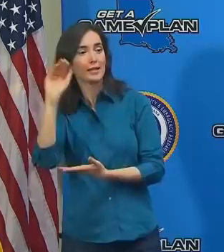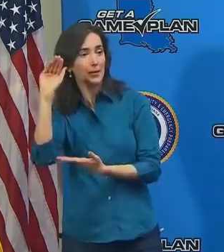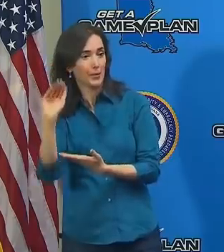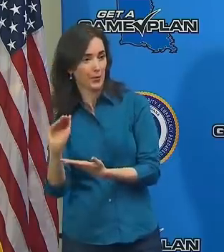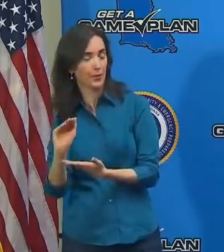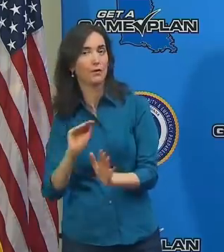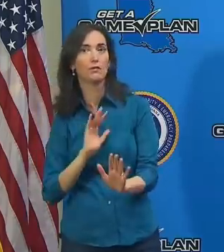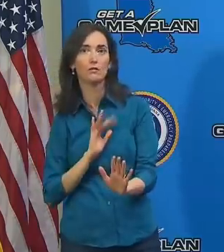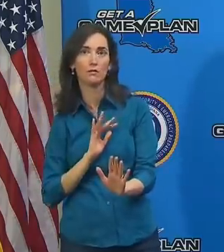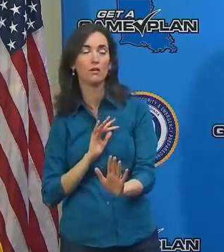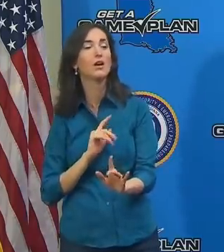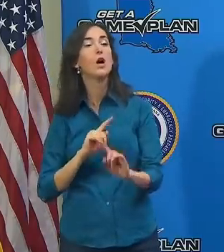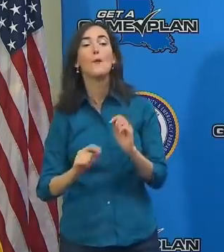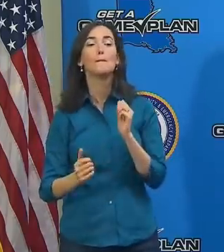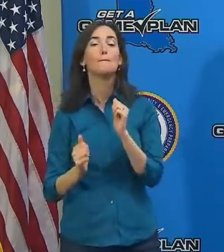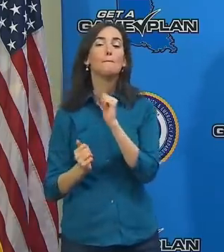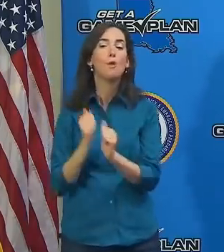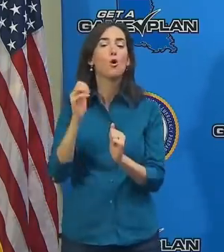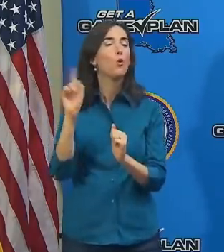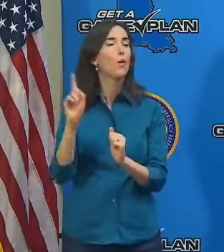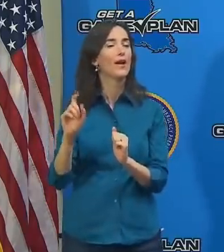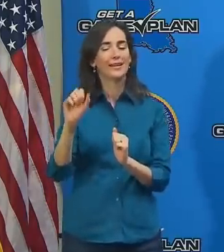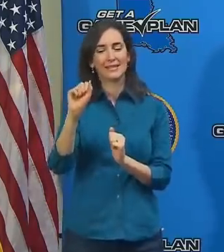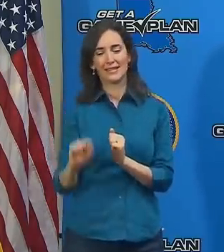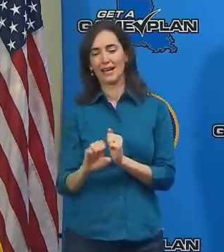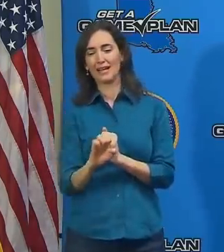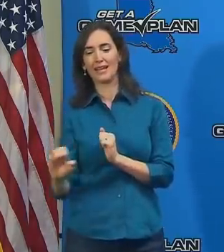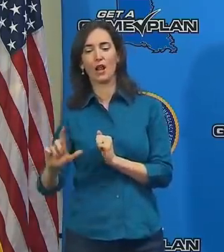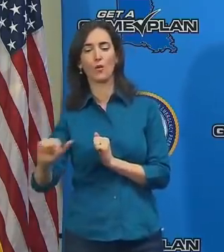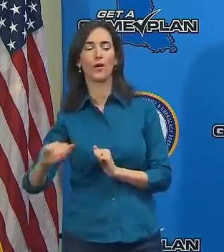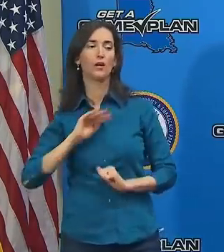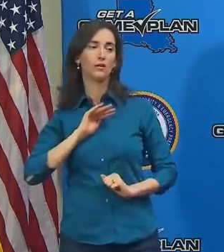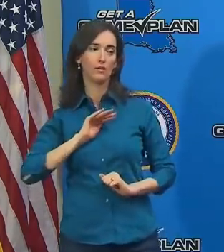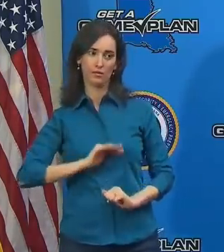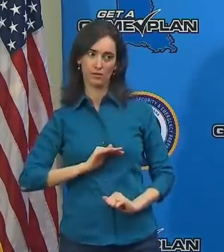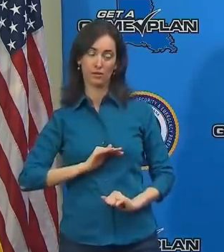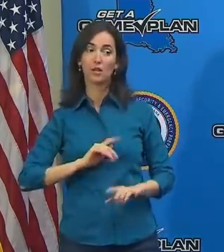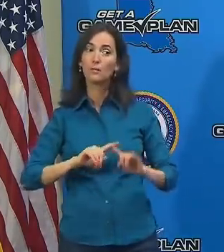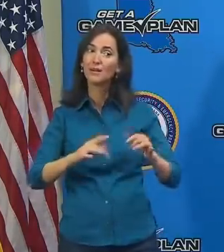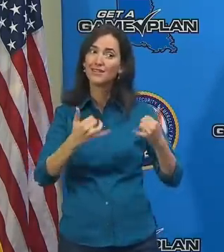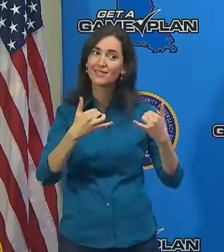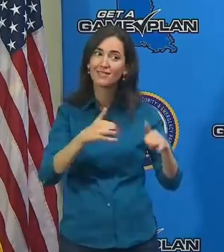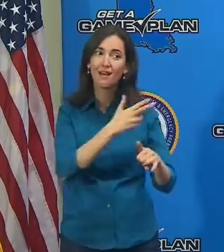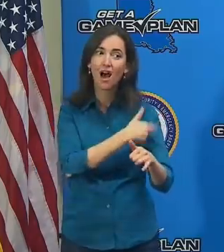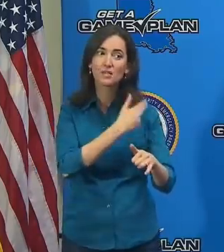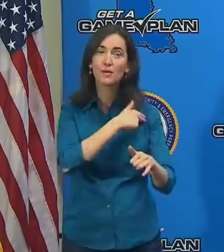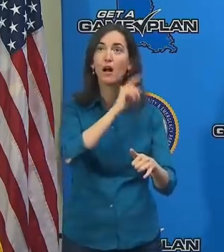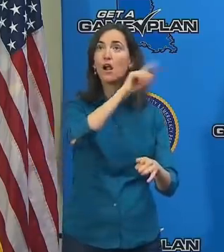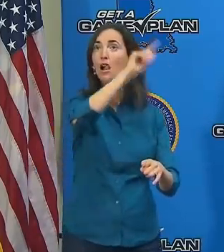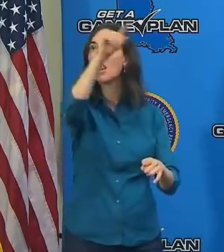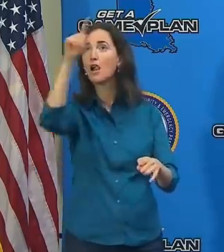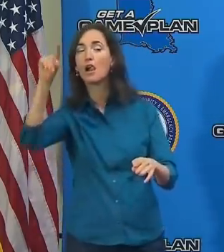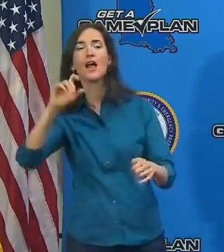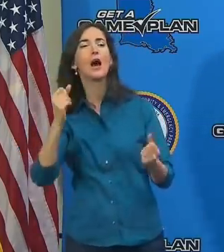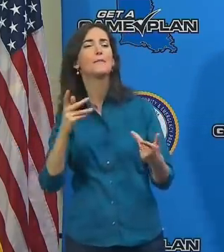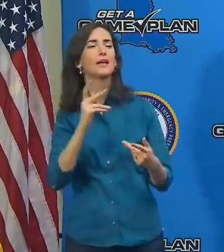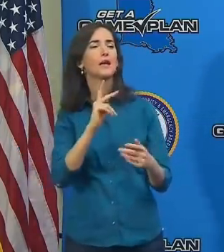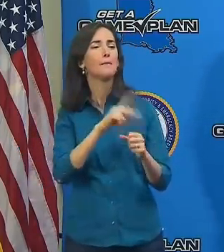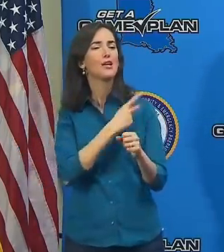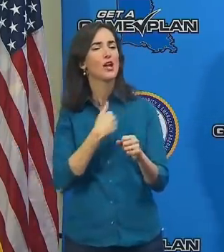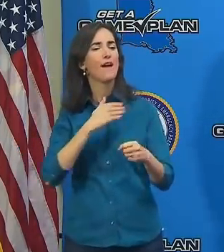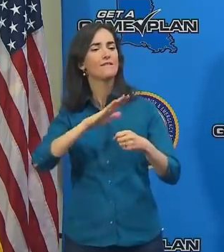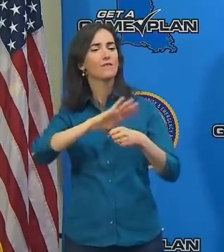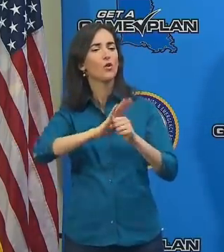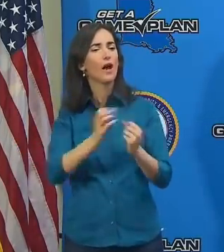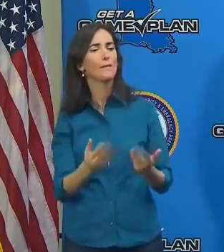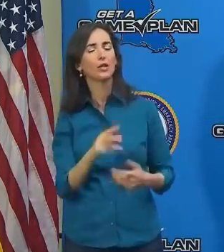that happened in southeast Louisiana. But there's still 2,450 COVID patients in our hospitals